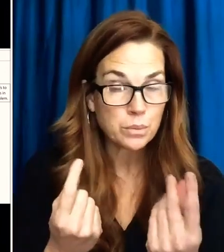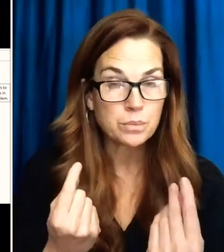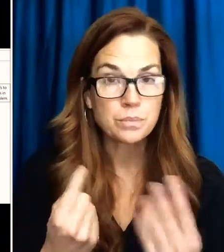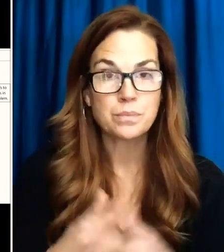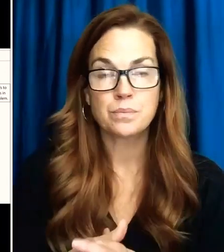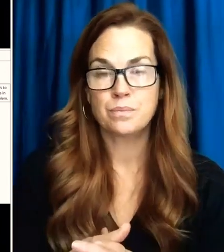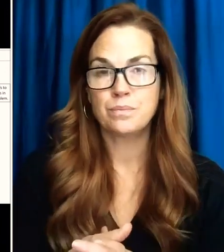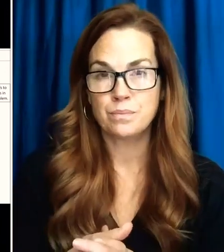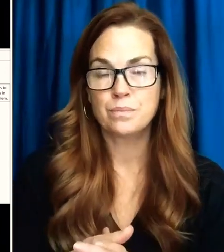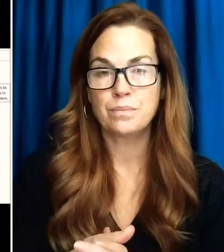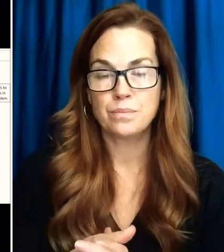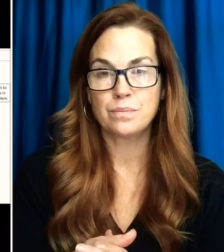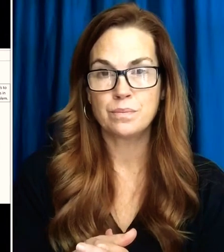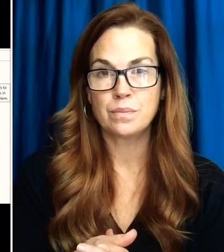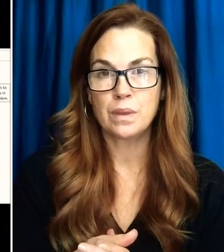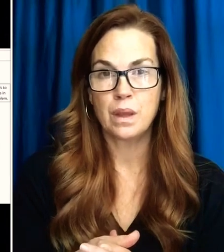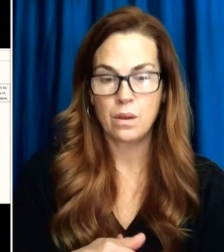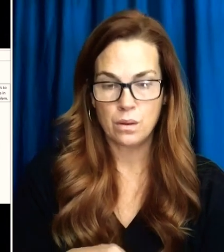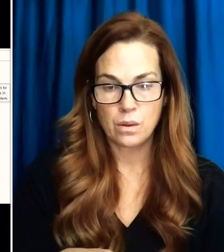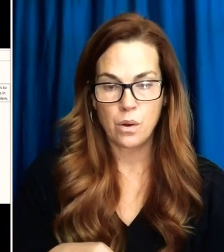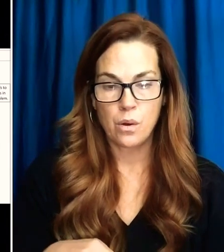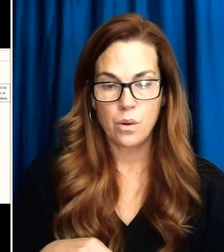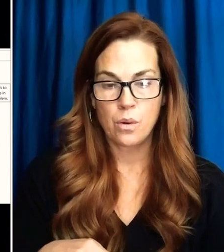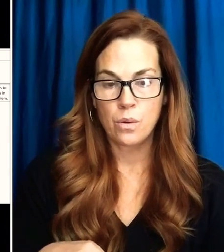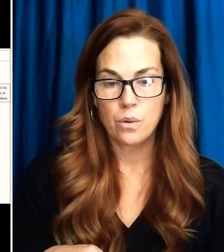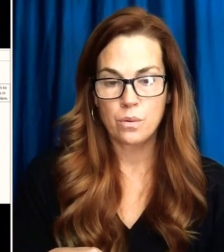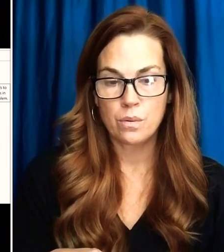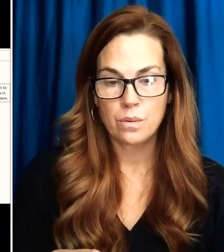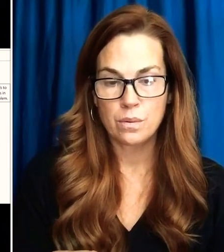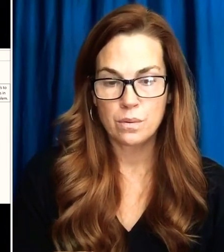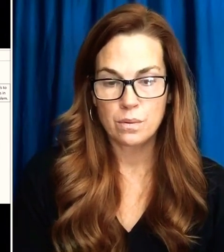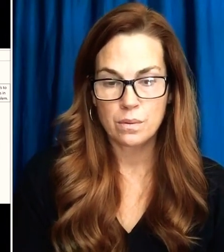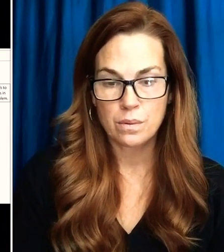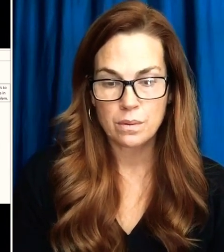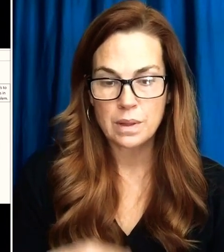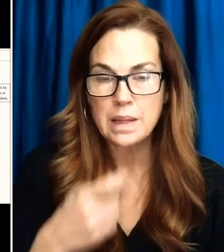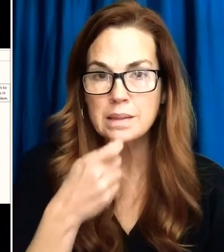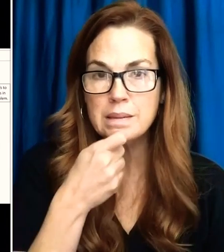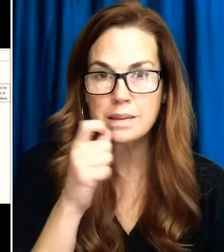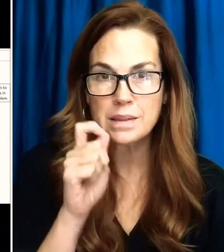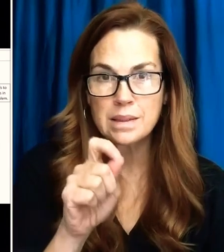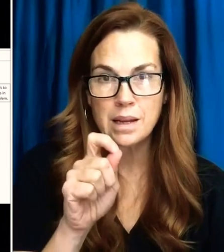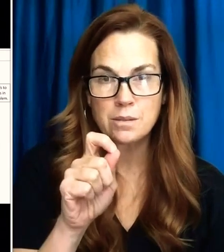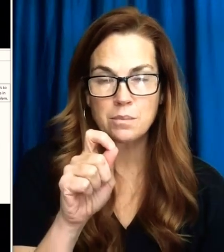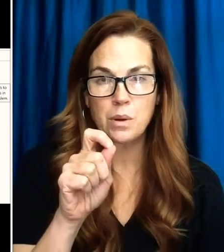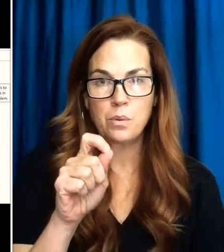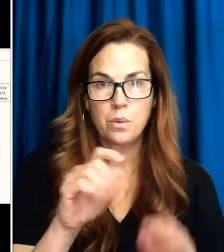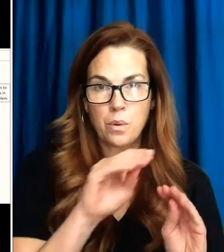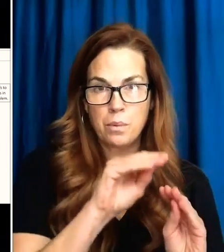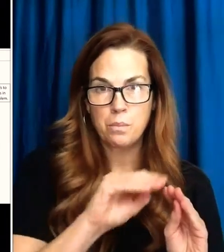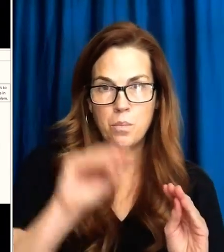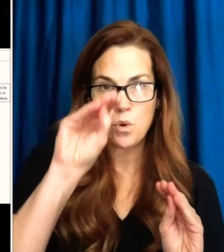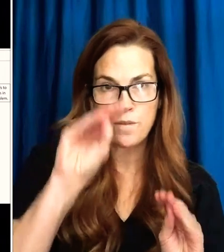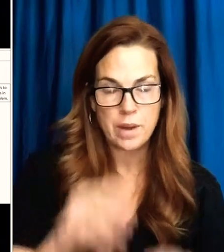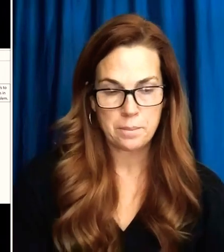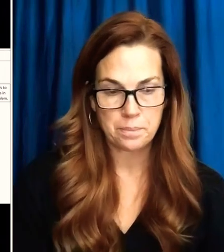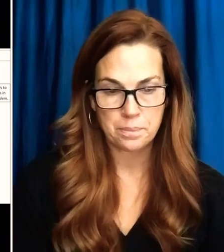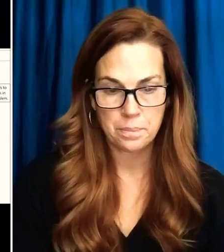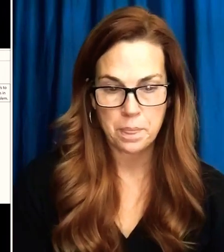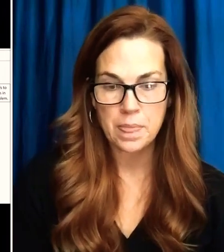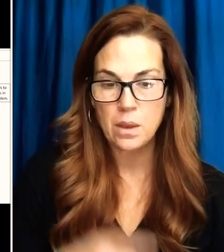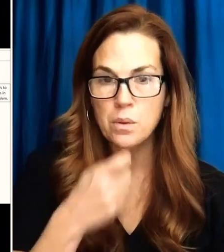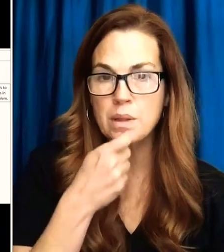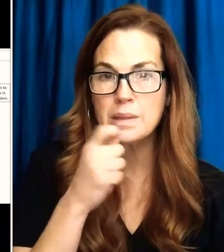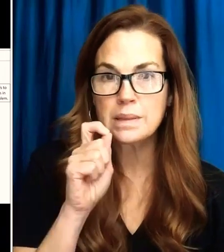decimals into the spot after the number we just got done writing down. So I'm going to put my decimals right here. I can't do it on